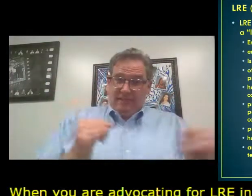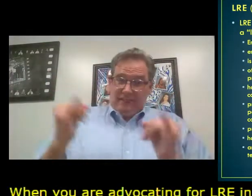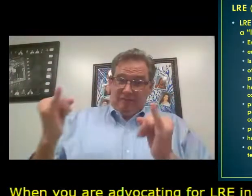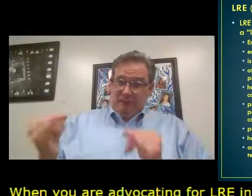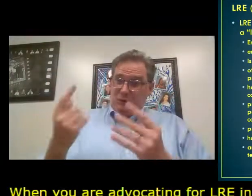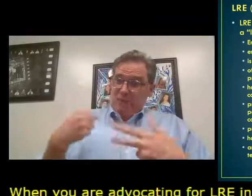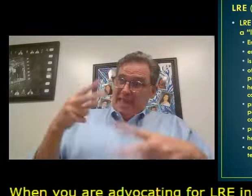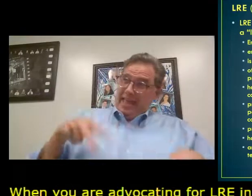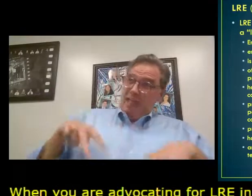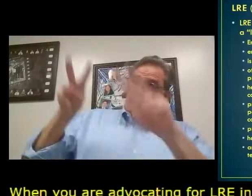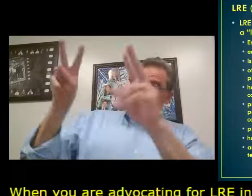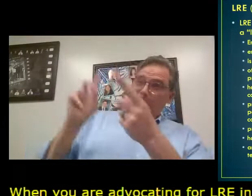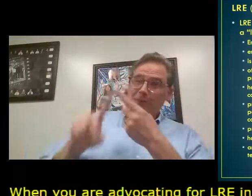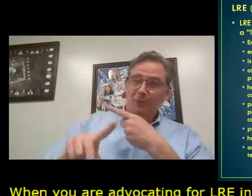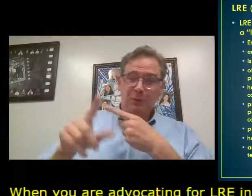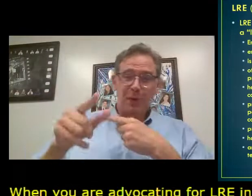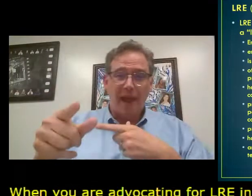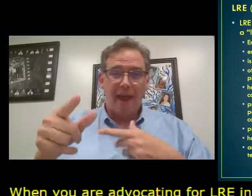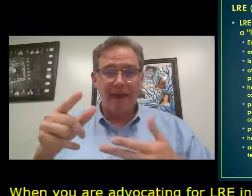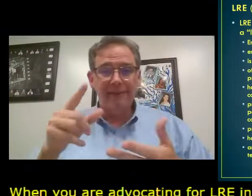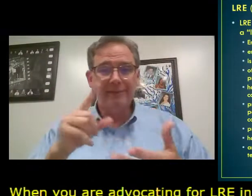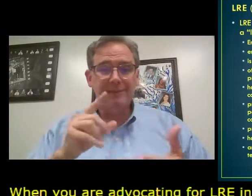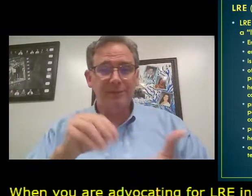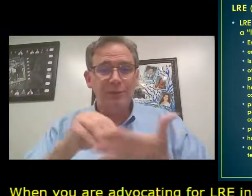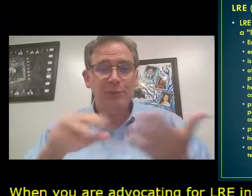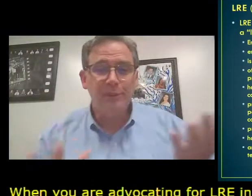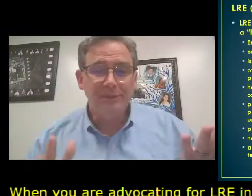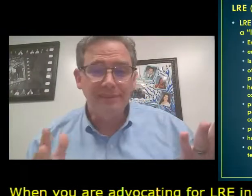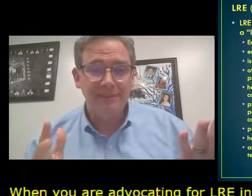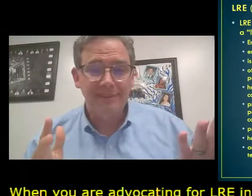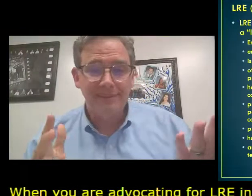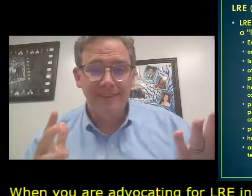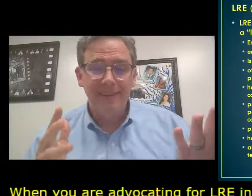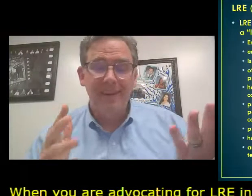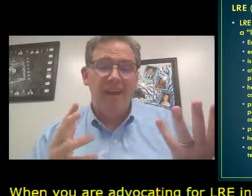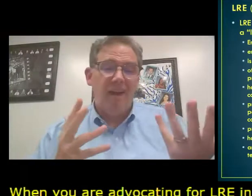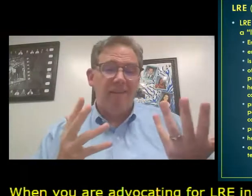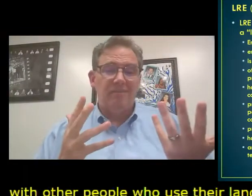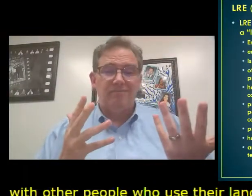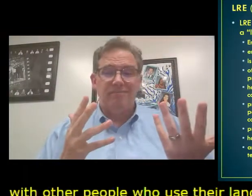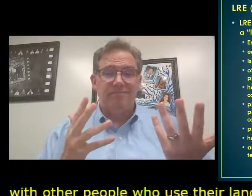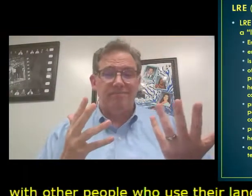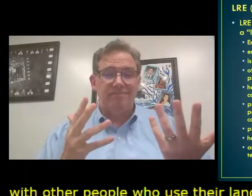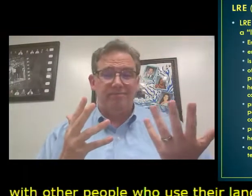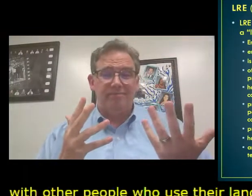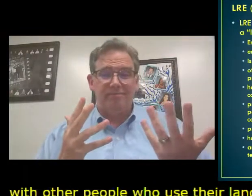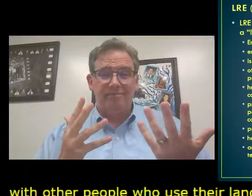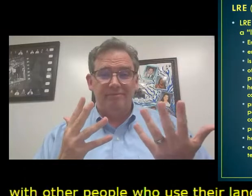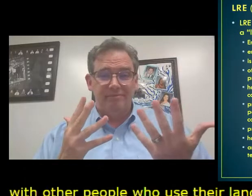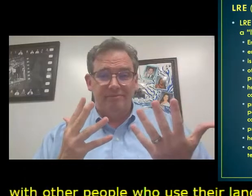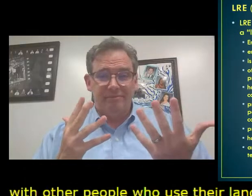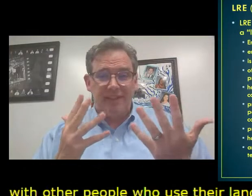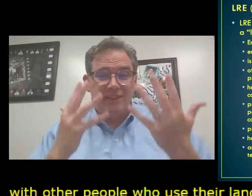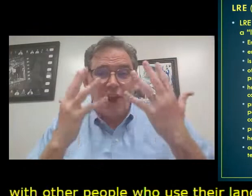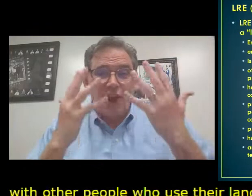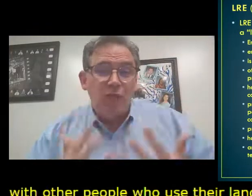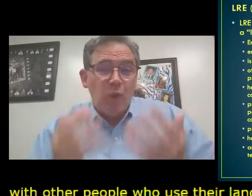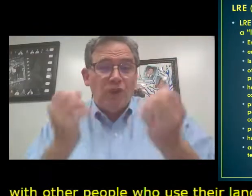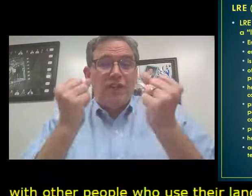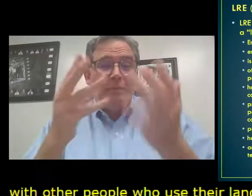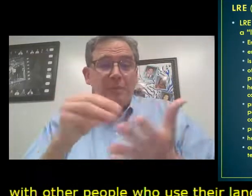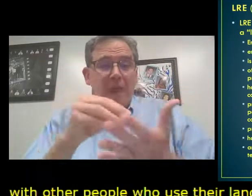It's really important that they interact, that they have individuals that they can look up to.